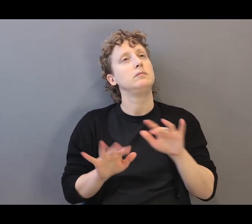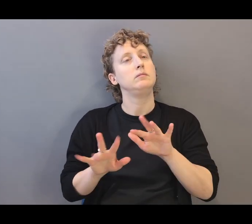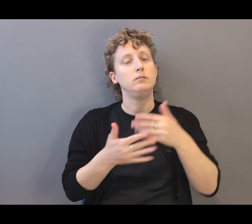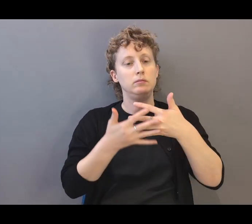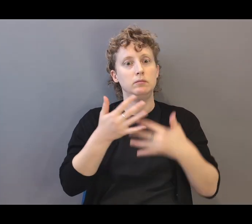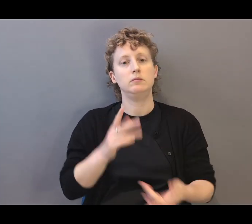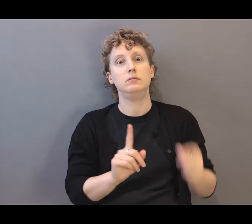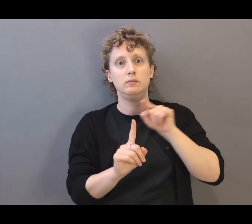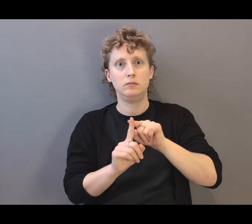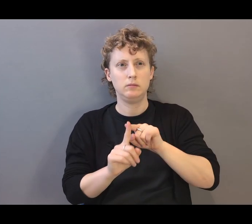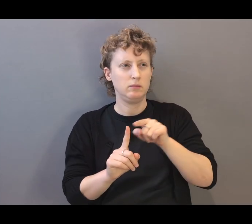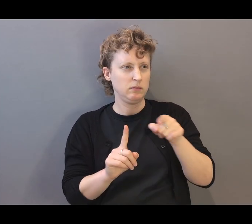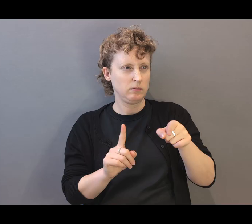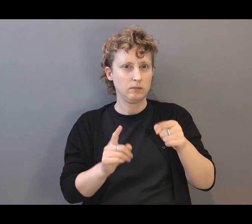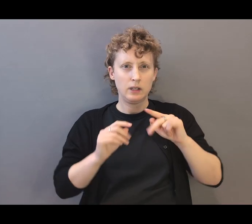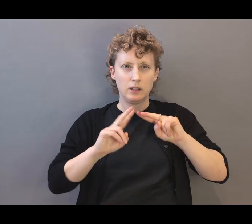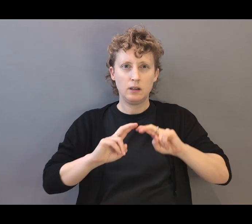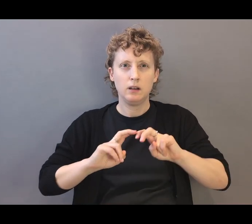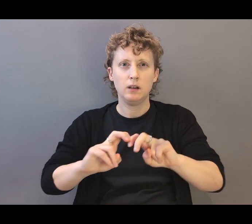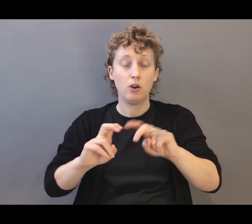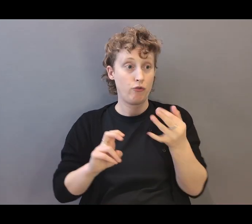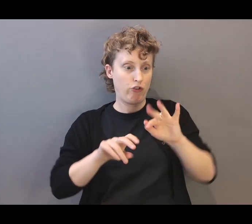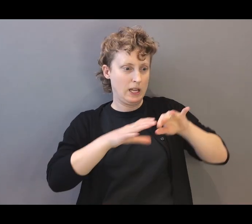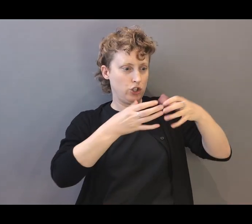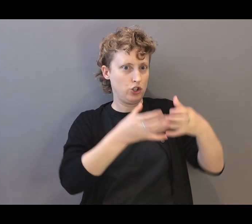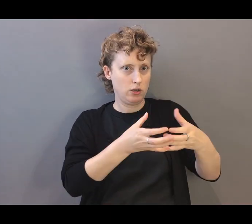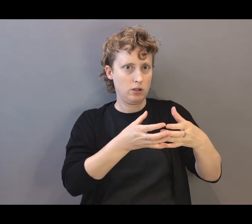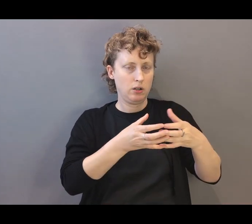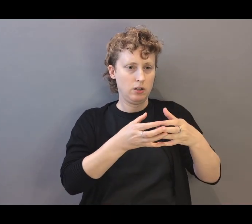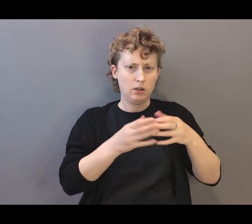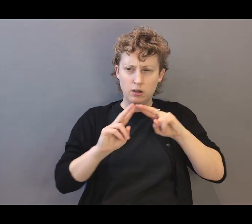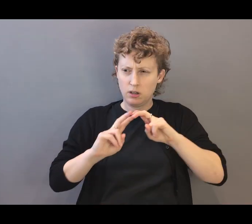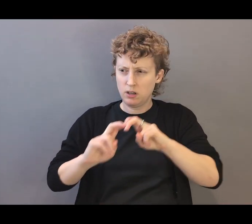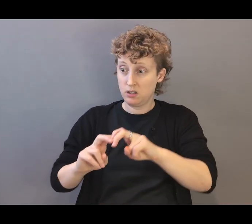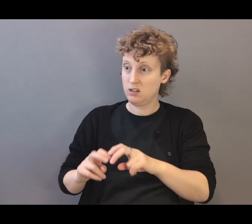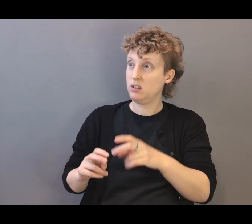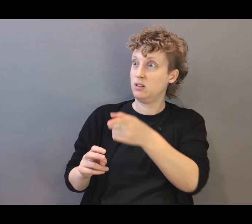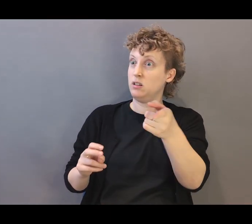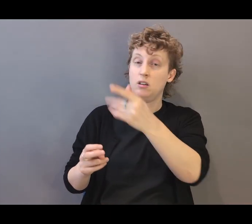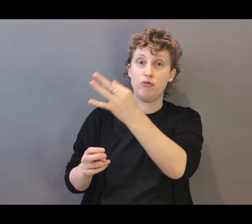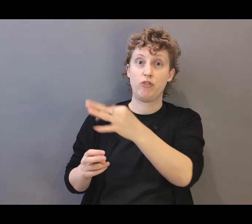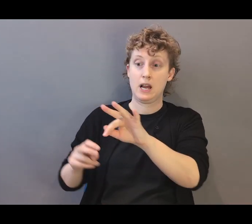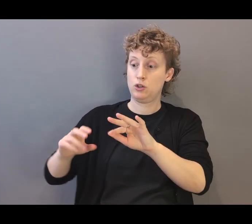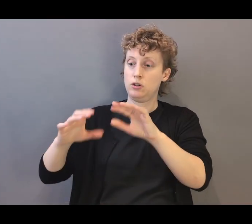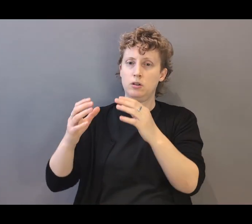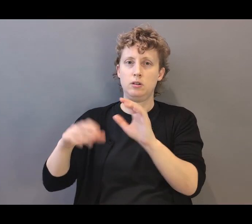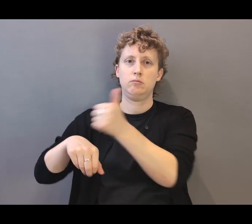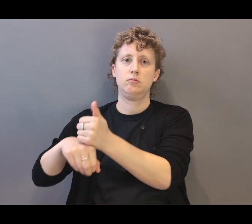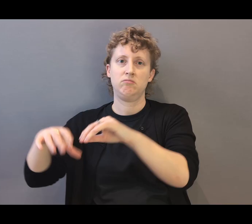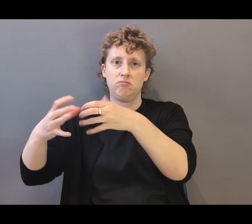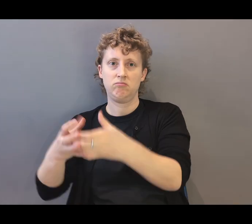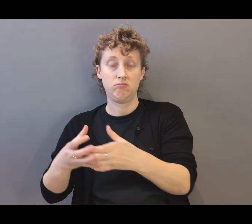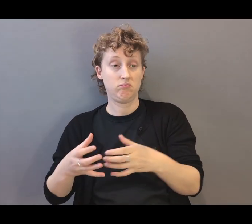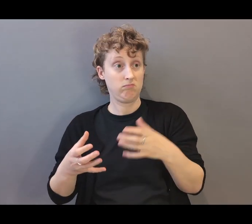to investigate the market demand for a French-speaking chapter of IAAP, so similar to the German-speaking chapter we have.